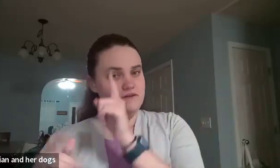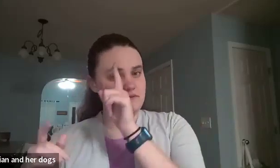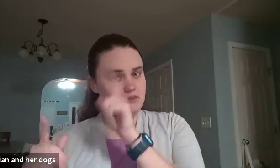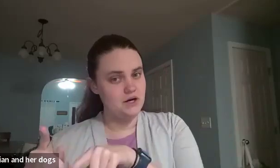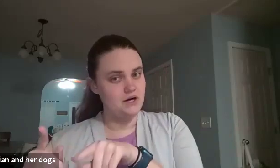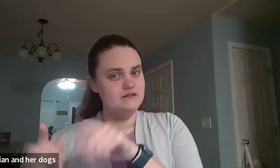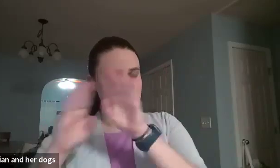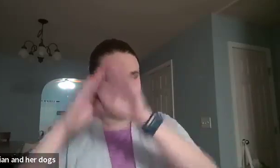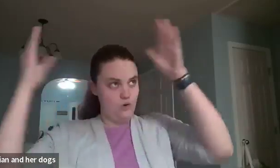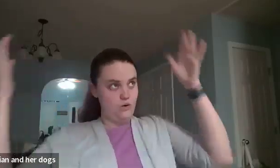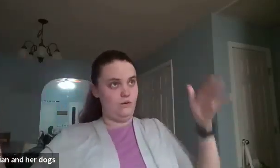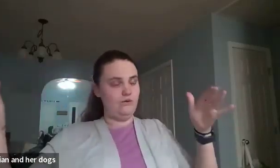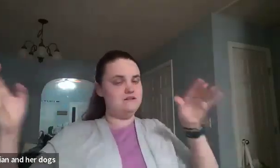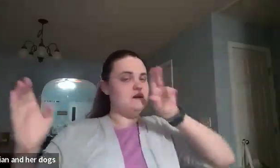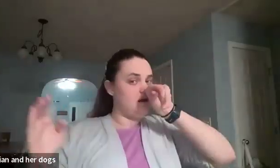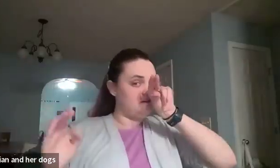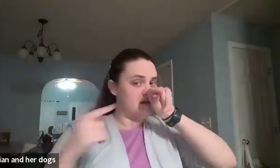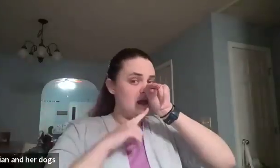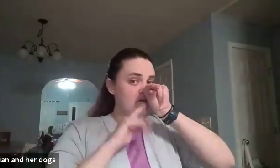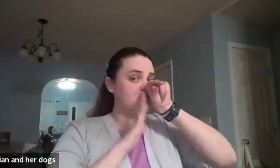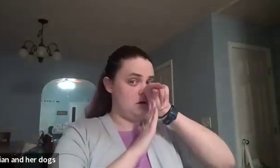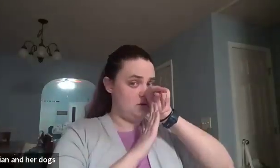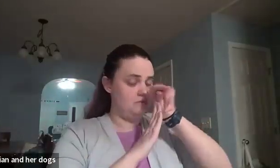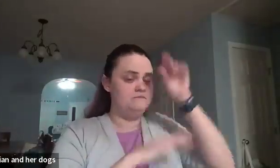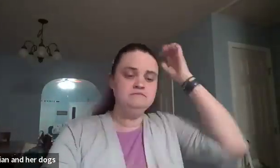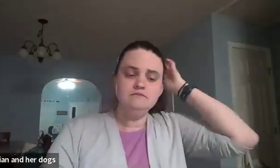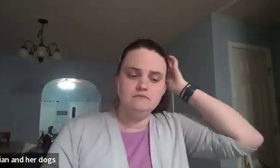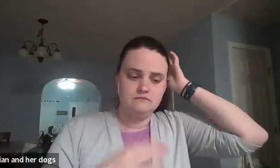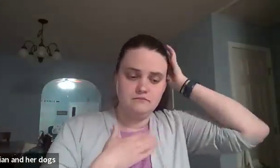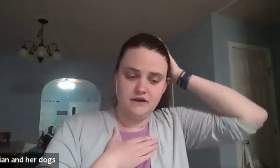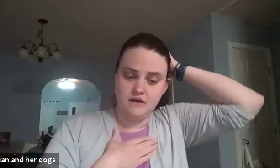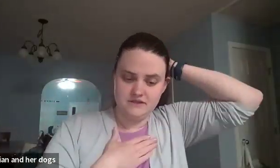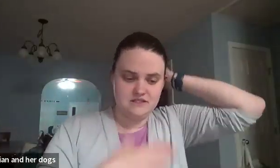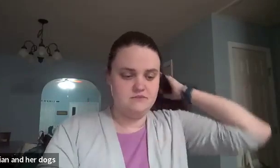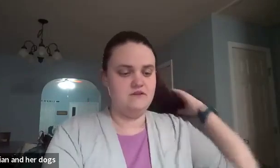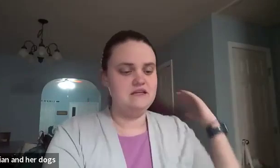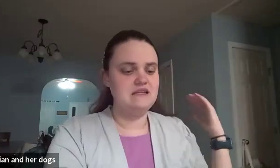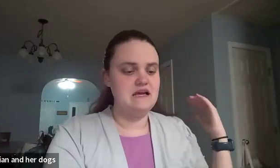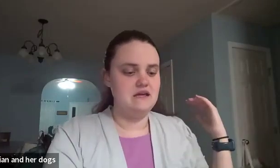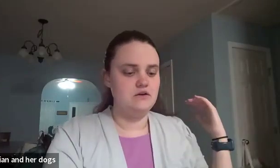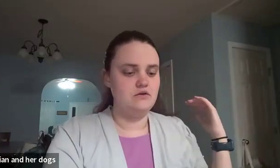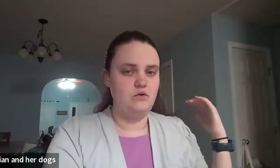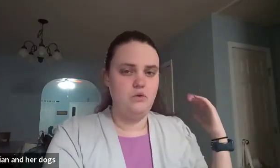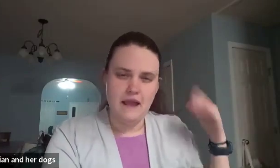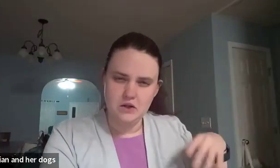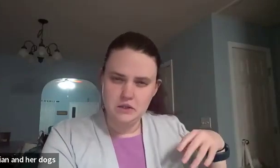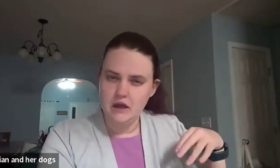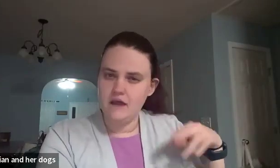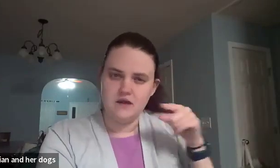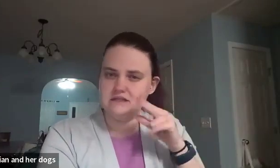with birds as a whole, duck does have its own. But excuse me, things like quail, I've not